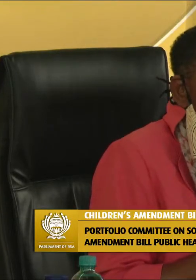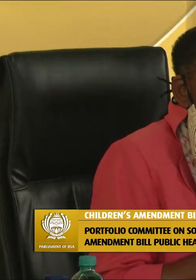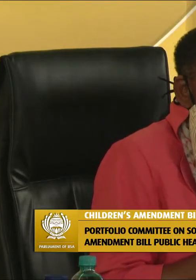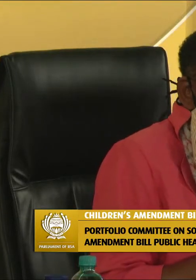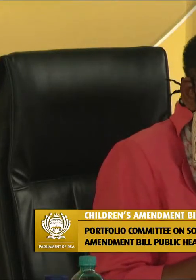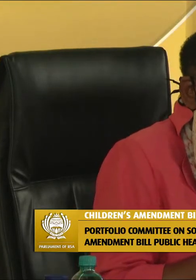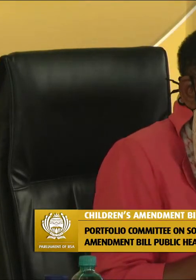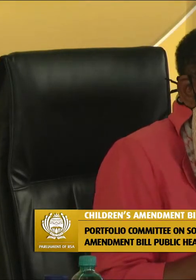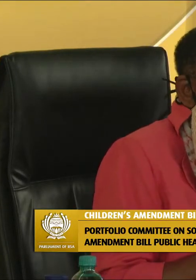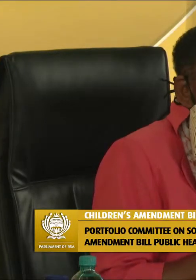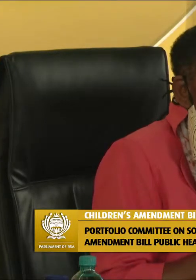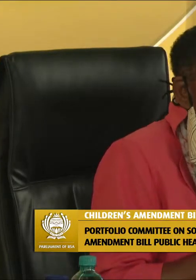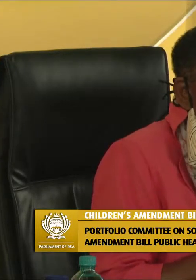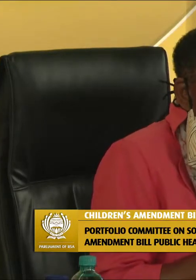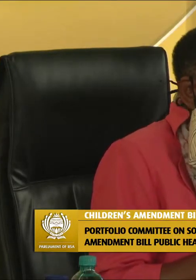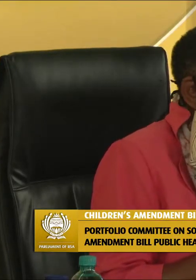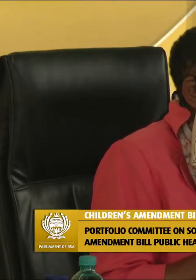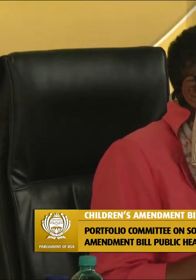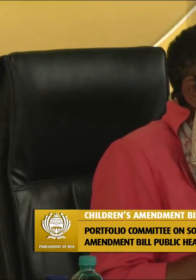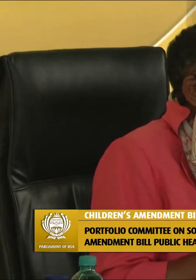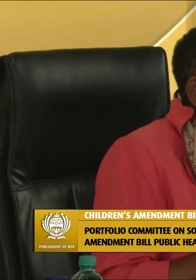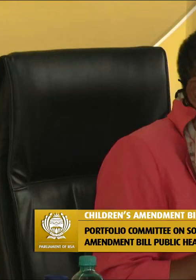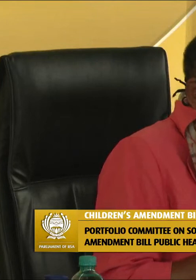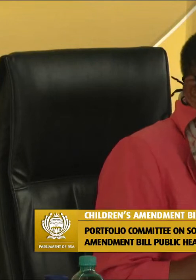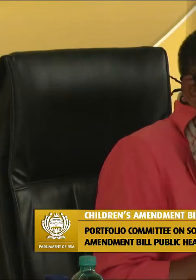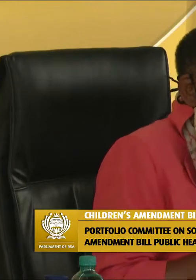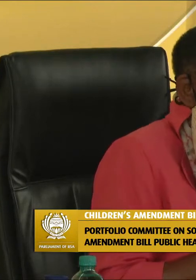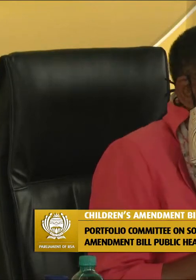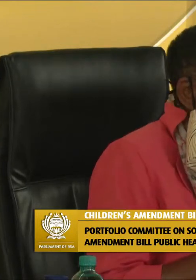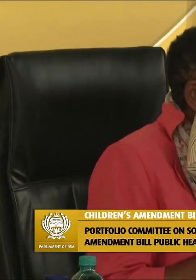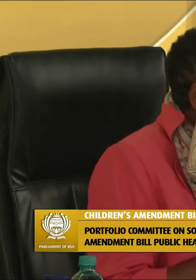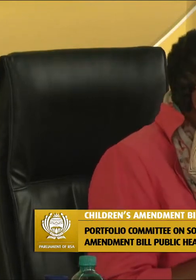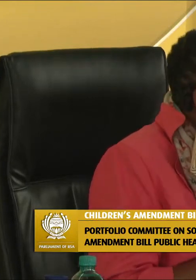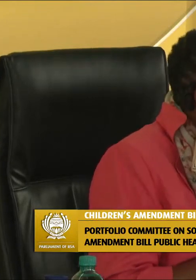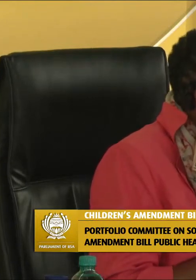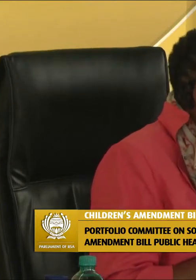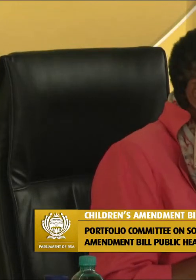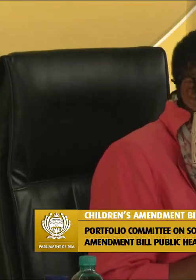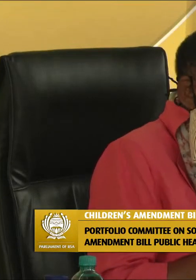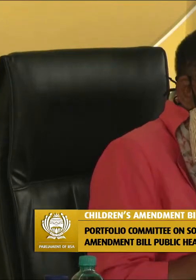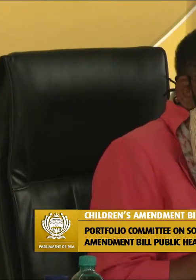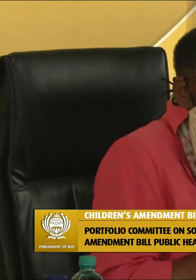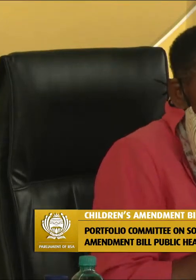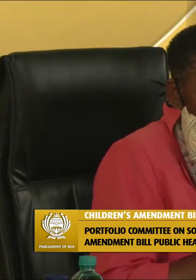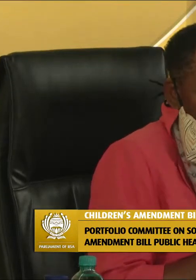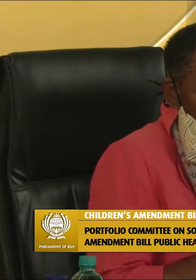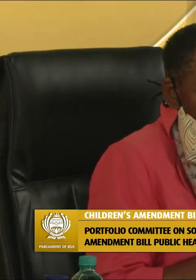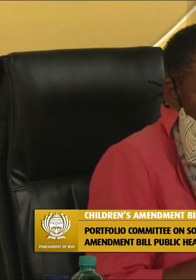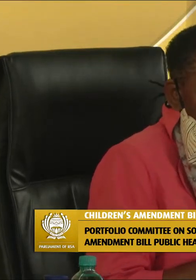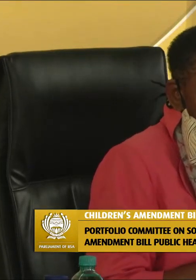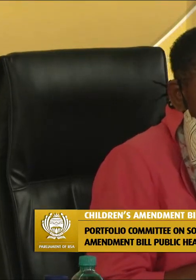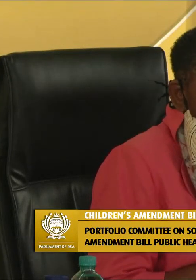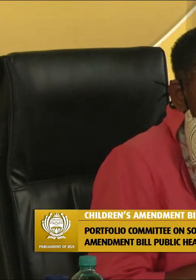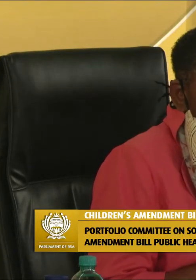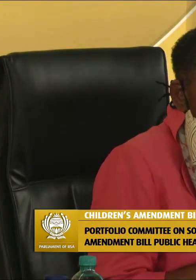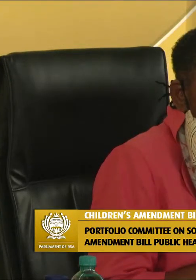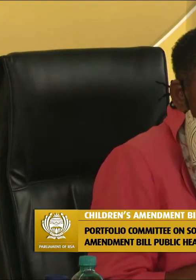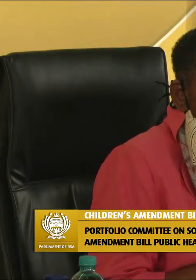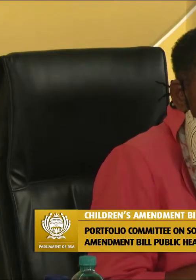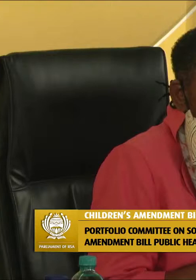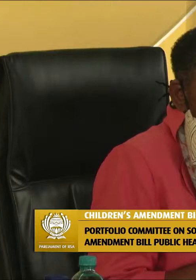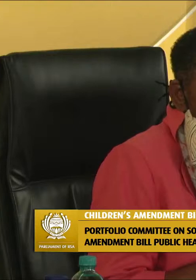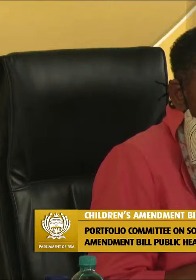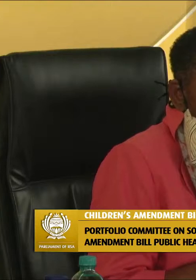because asifuni ukuzwa abantu bakhala bathi ama-social worker abawaboni. We are very happy for